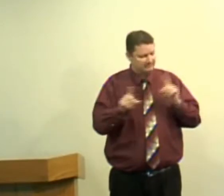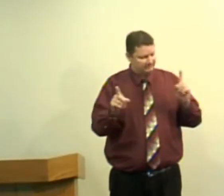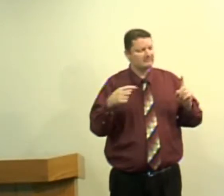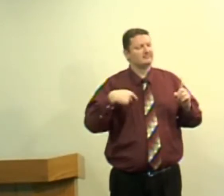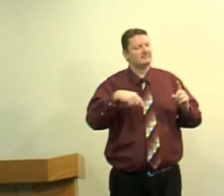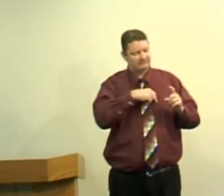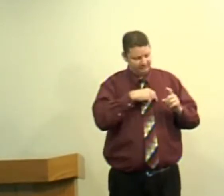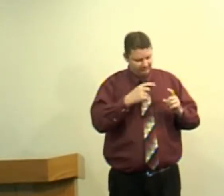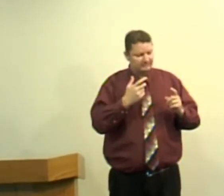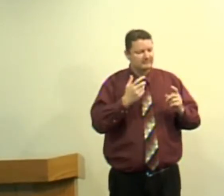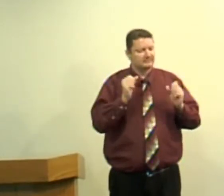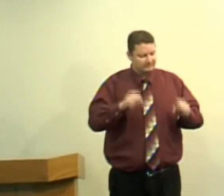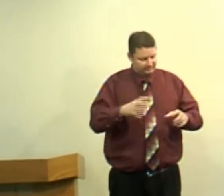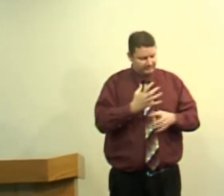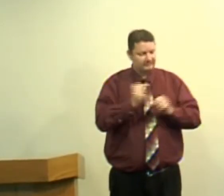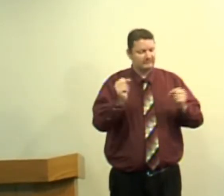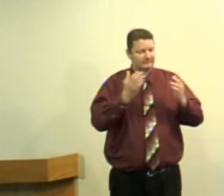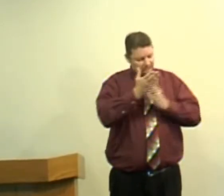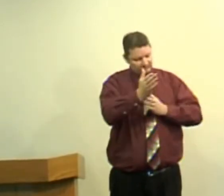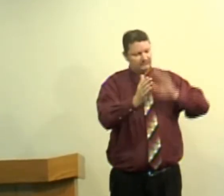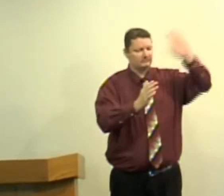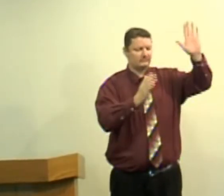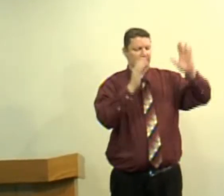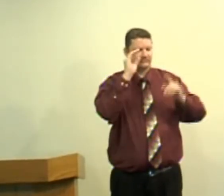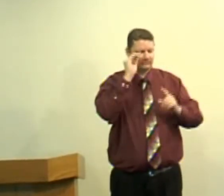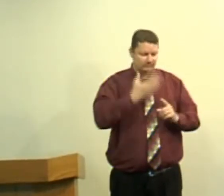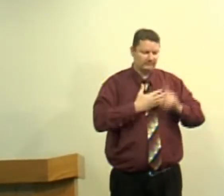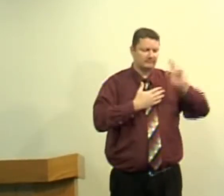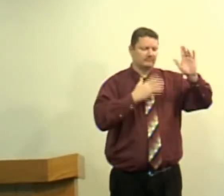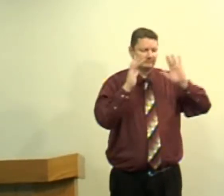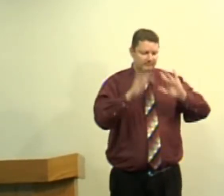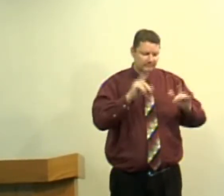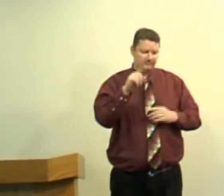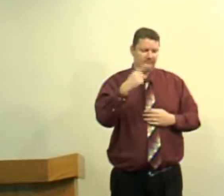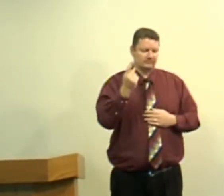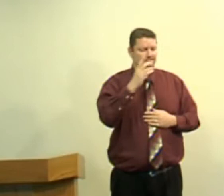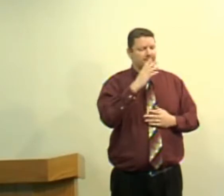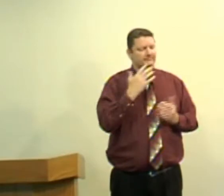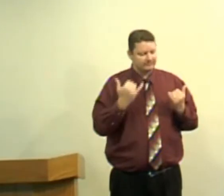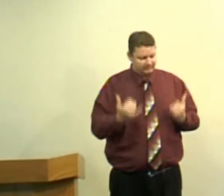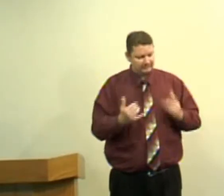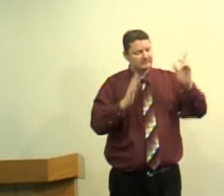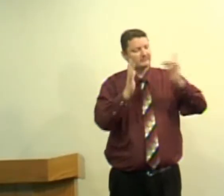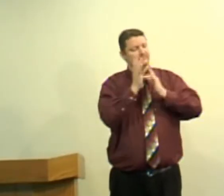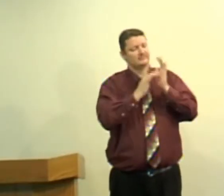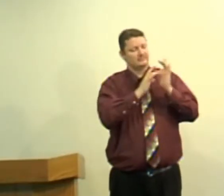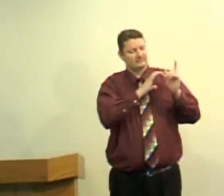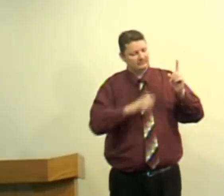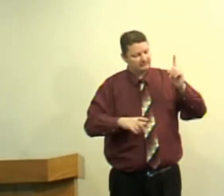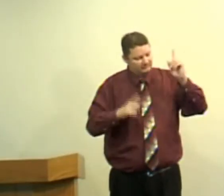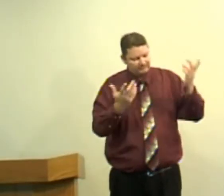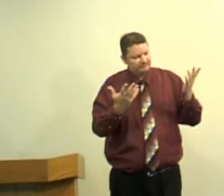bestowed in lives. We have salvation through your grace, only through you.